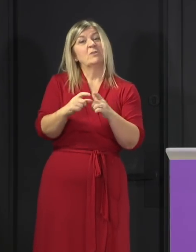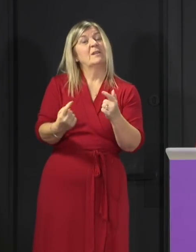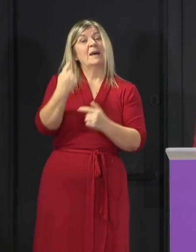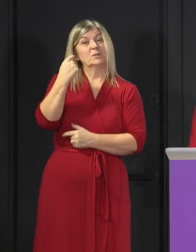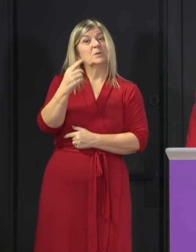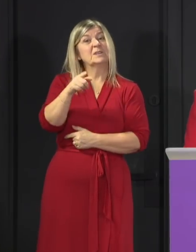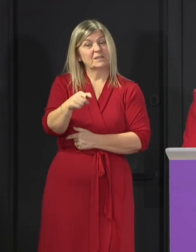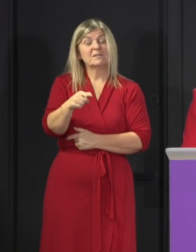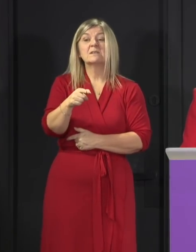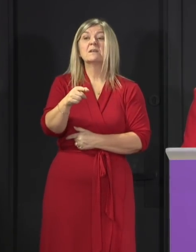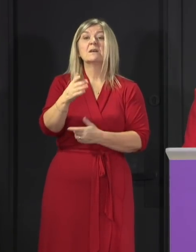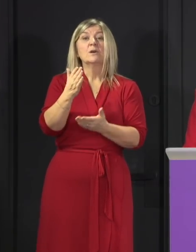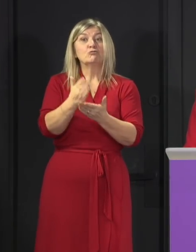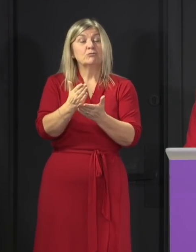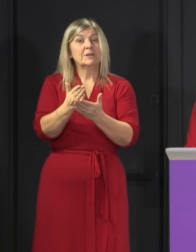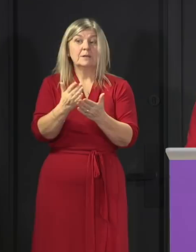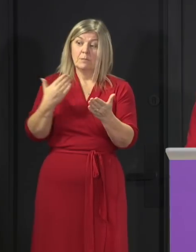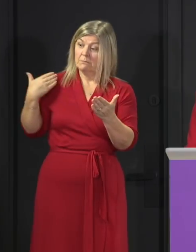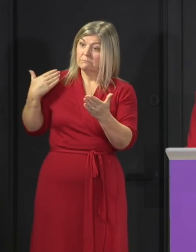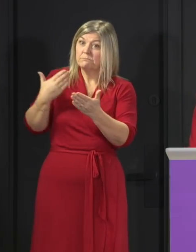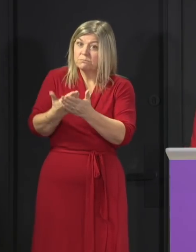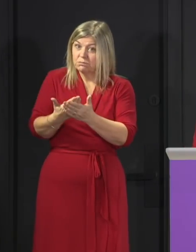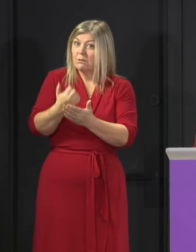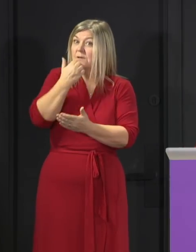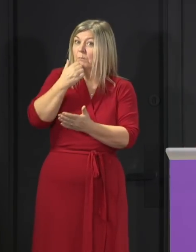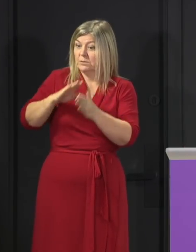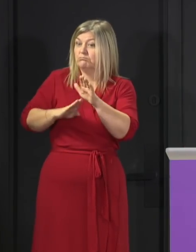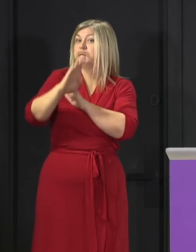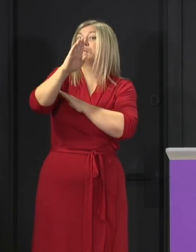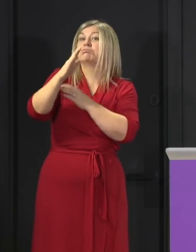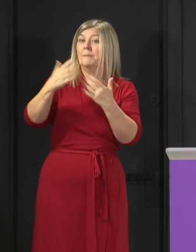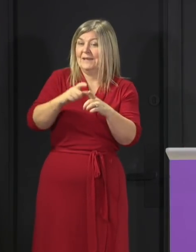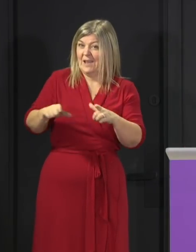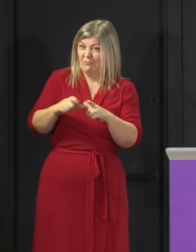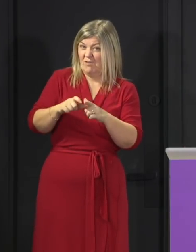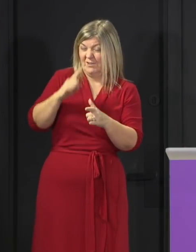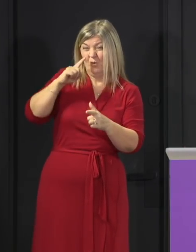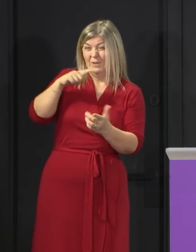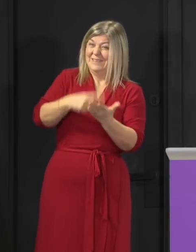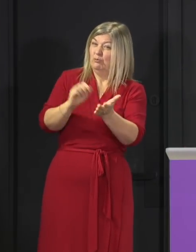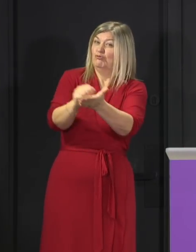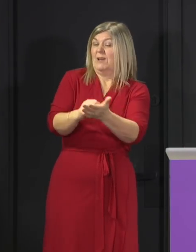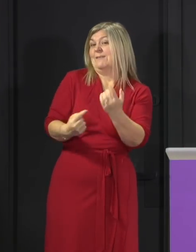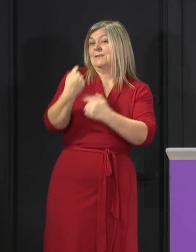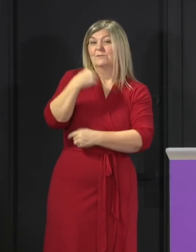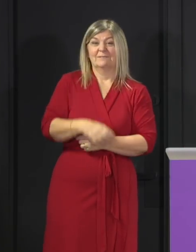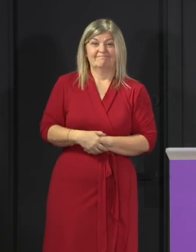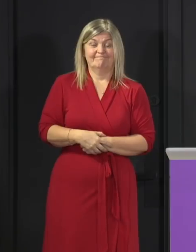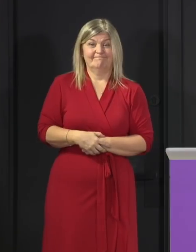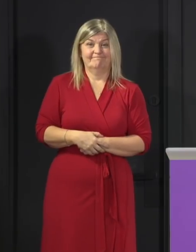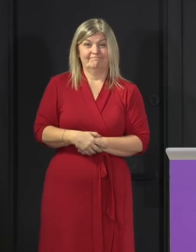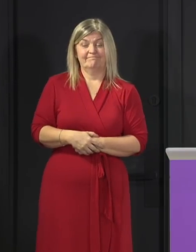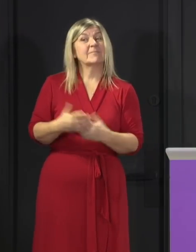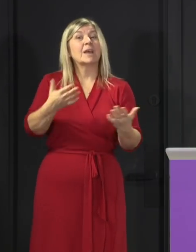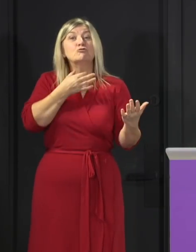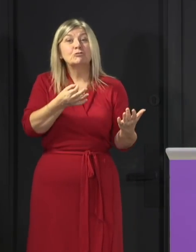has been dispelled in what has happened to case numbers in Edinburgh since then. It would simply be a risk that I don't